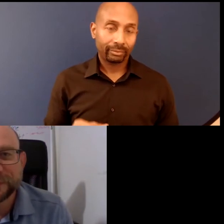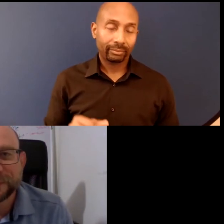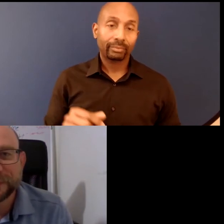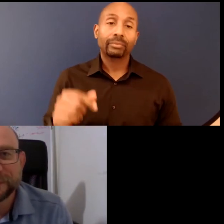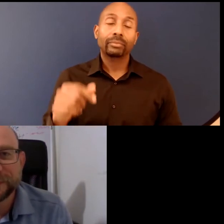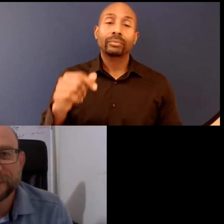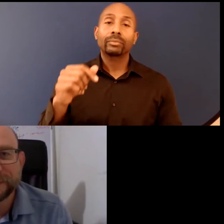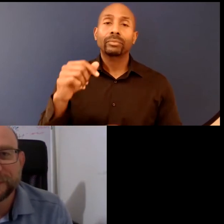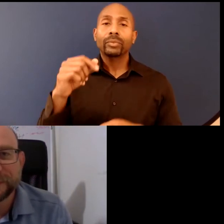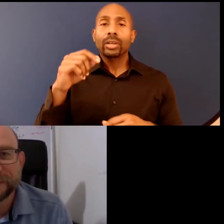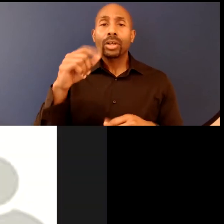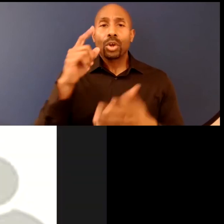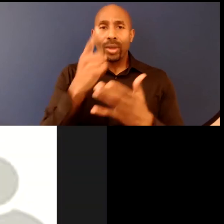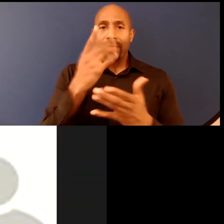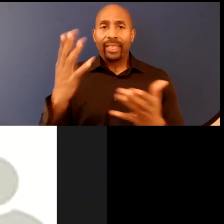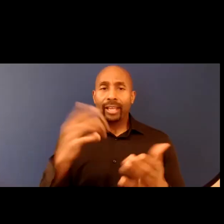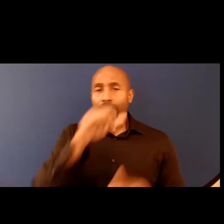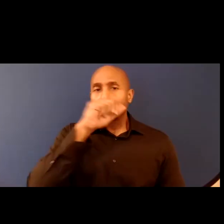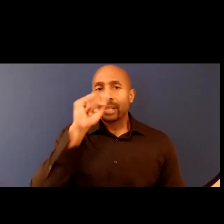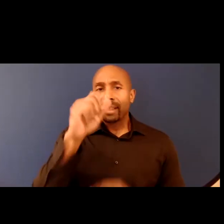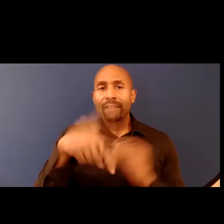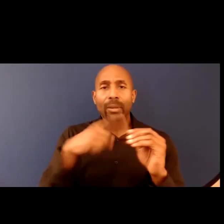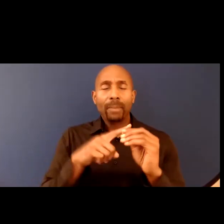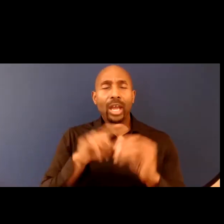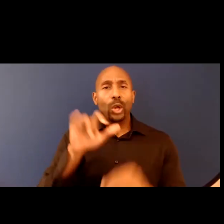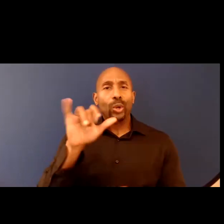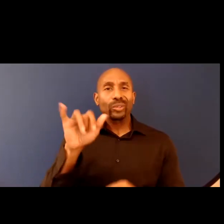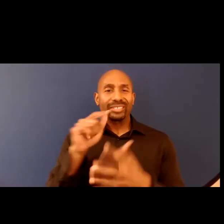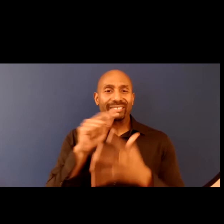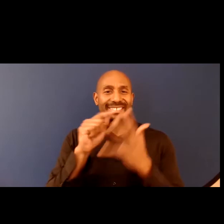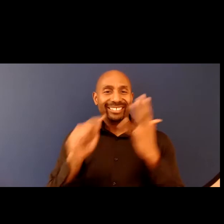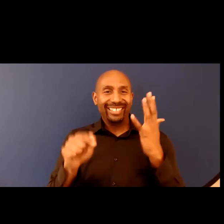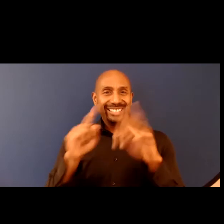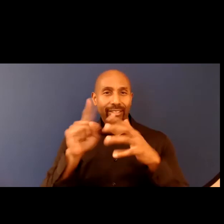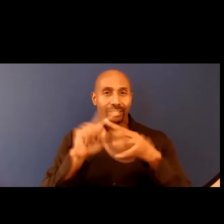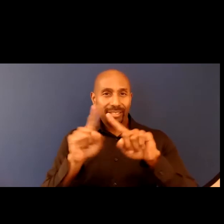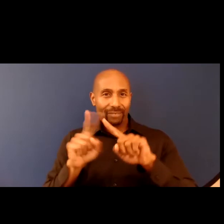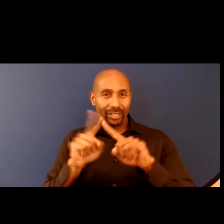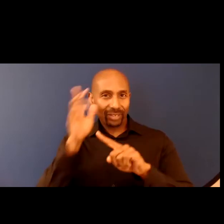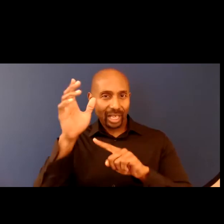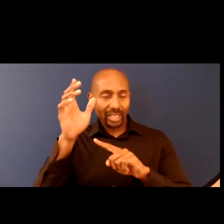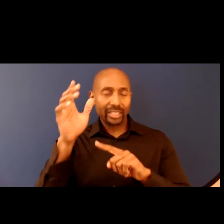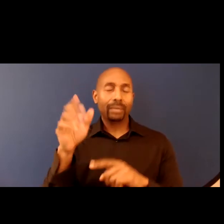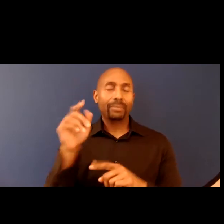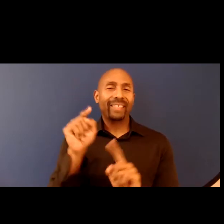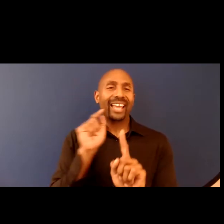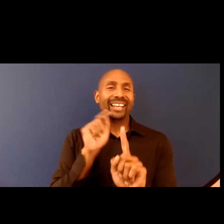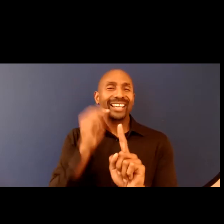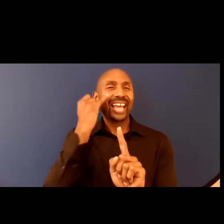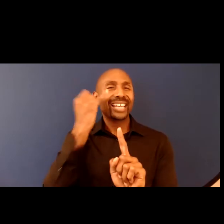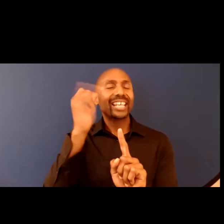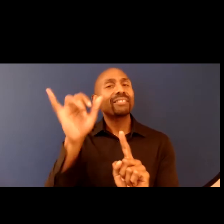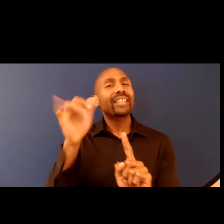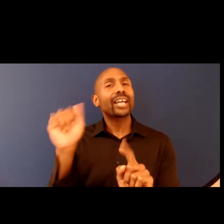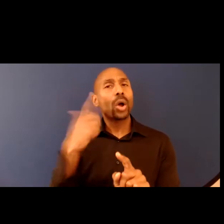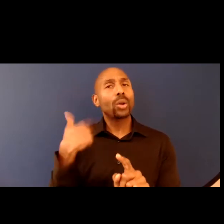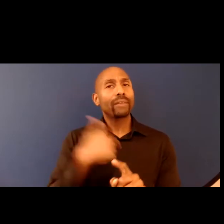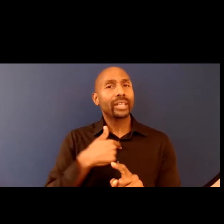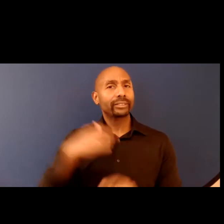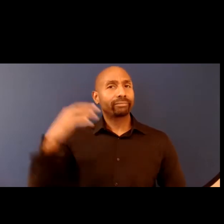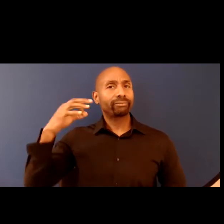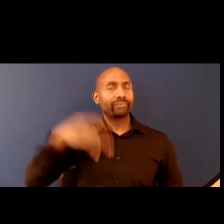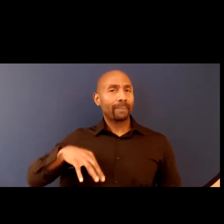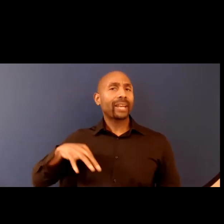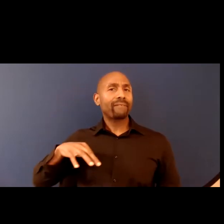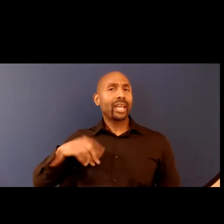What I love so much about these concepts is the idea that we all benefit from